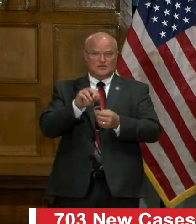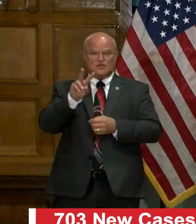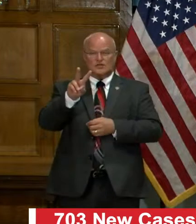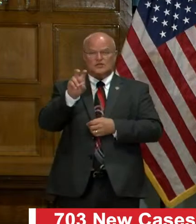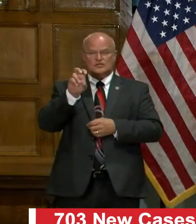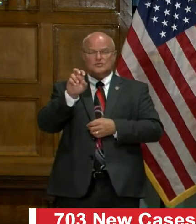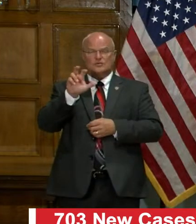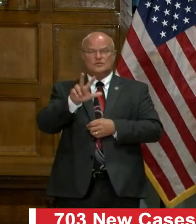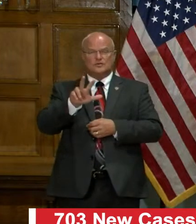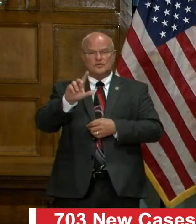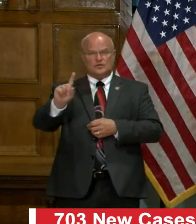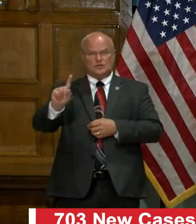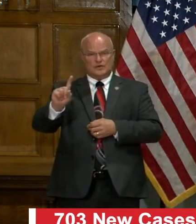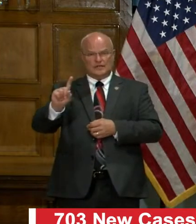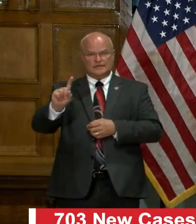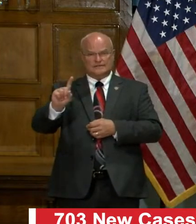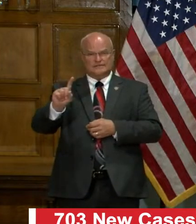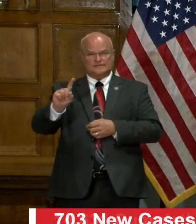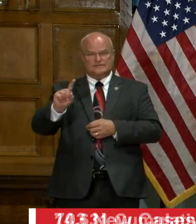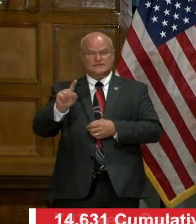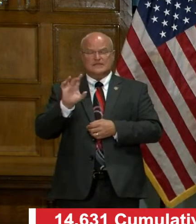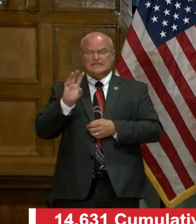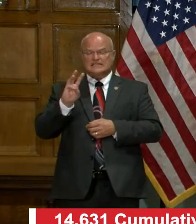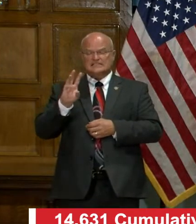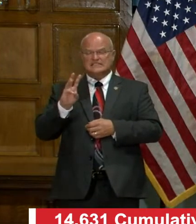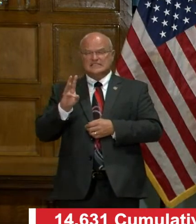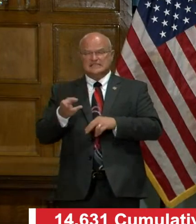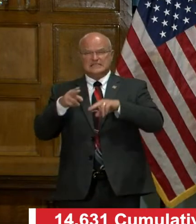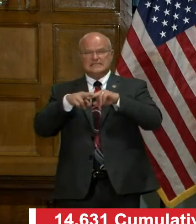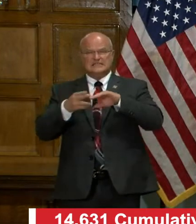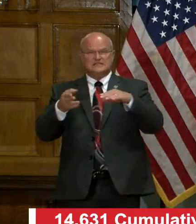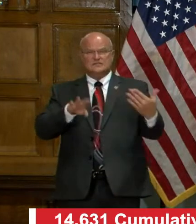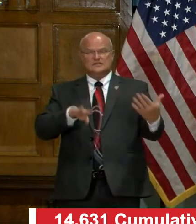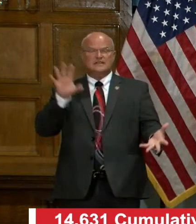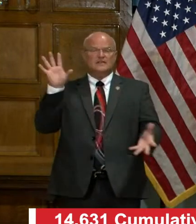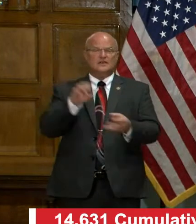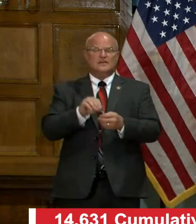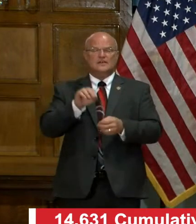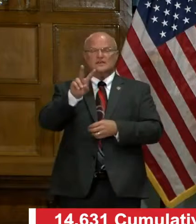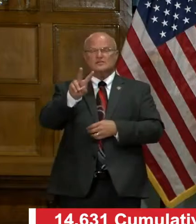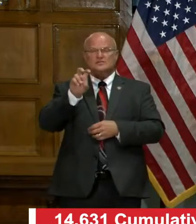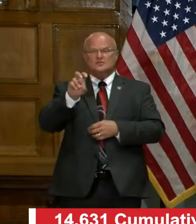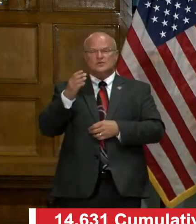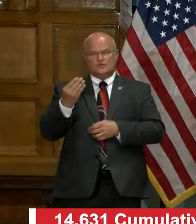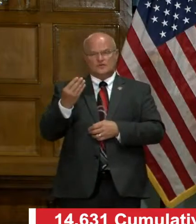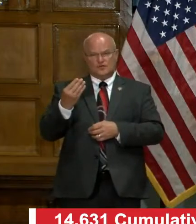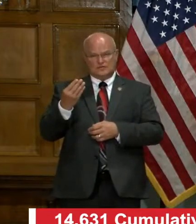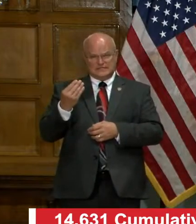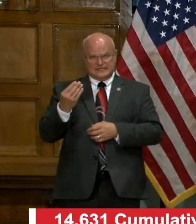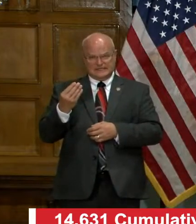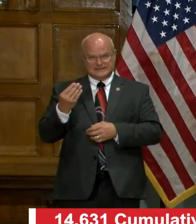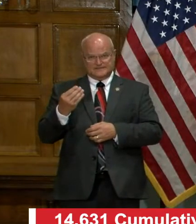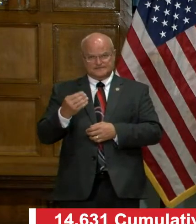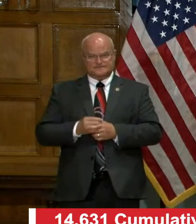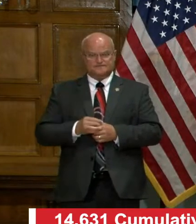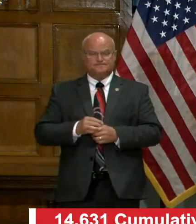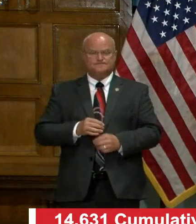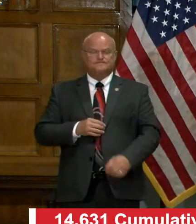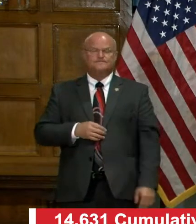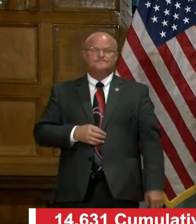to 231, and we have 6 additional deaths, brings that to 214.